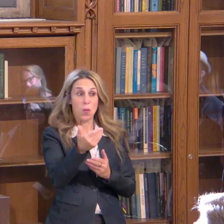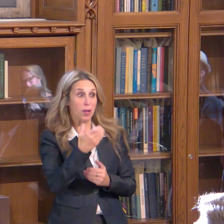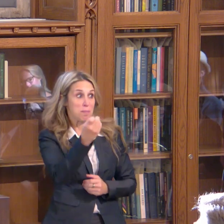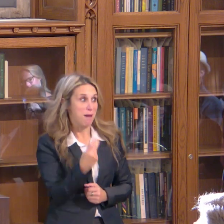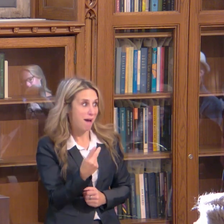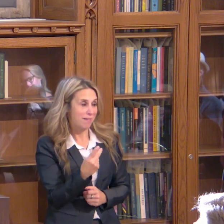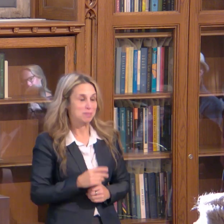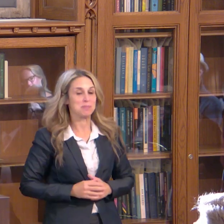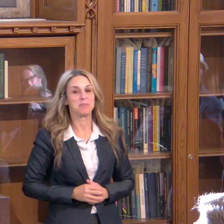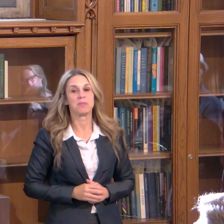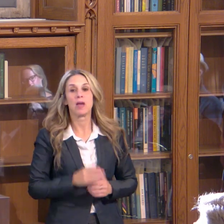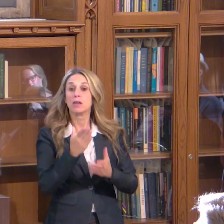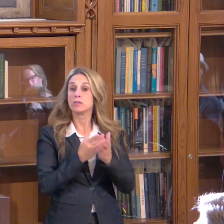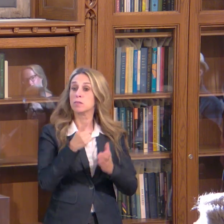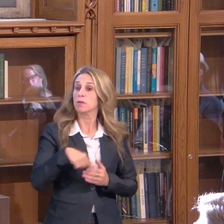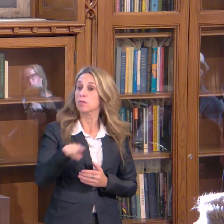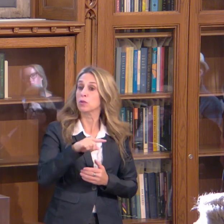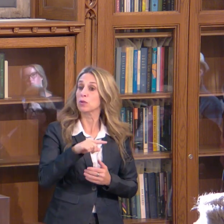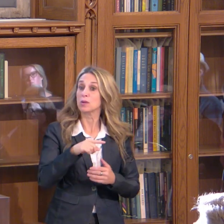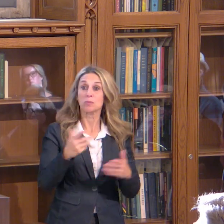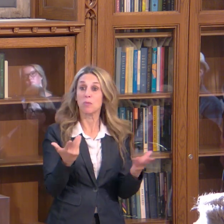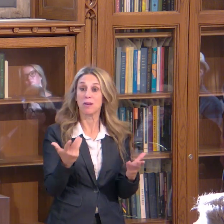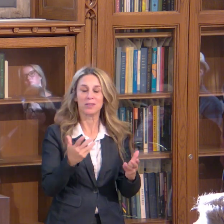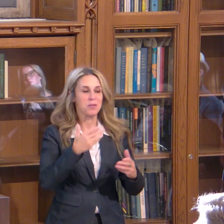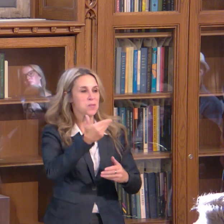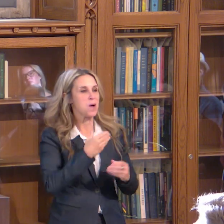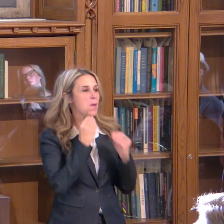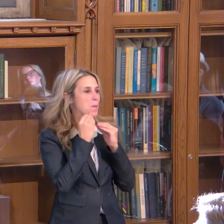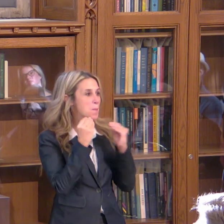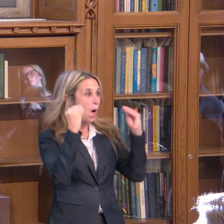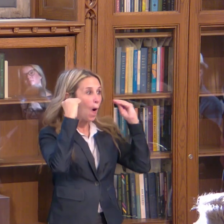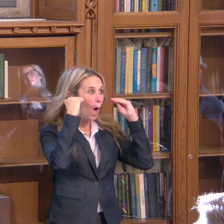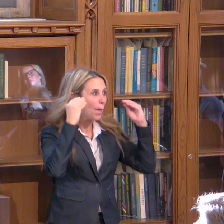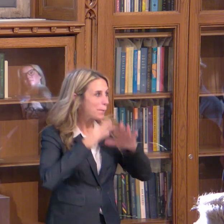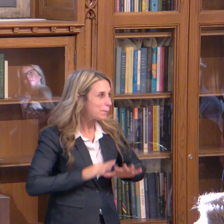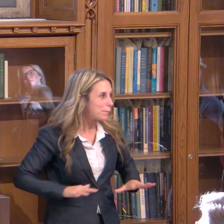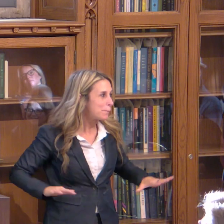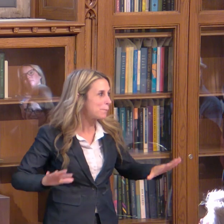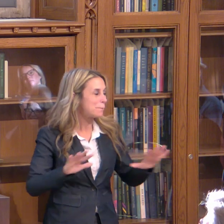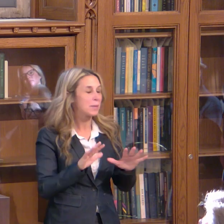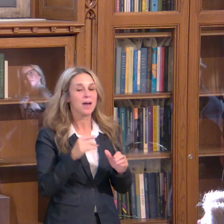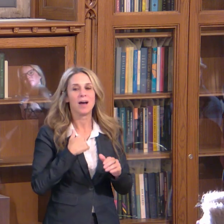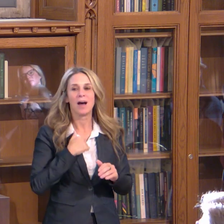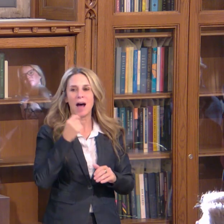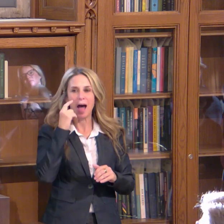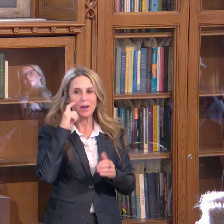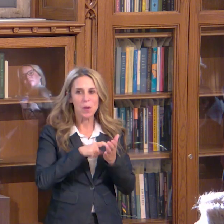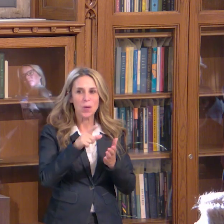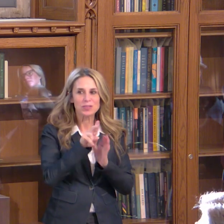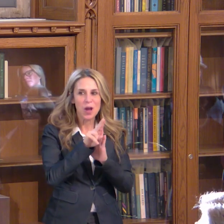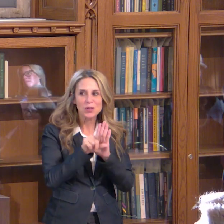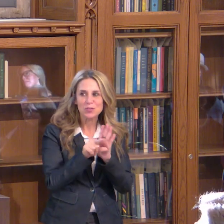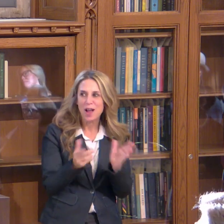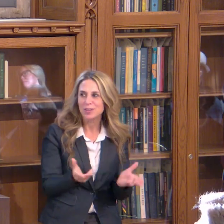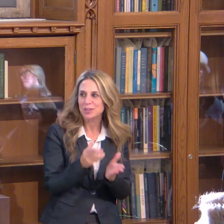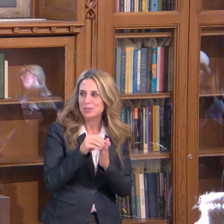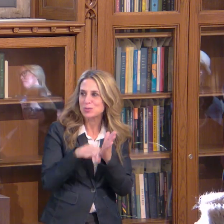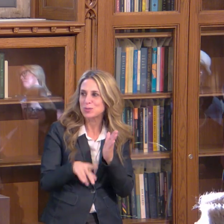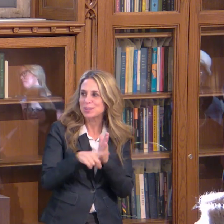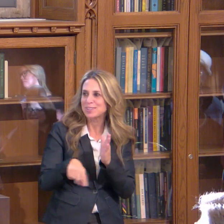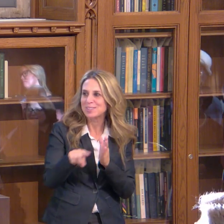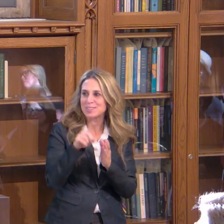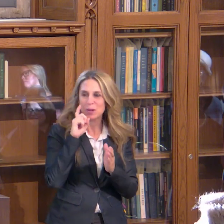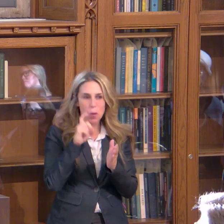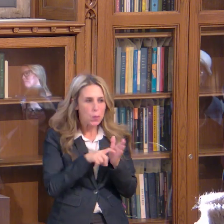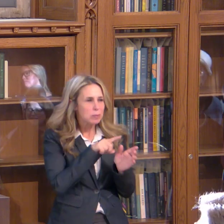back uh to some of you it's welcome home I see a number of our former undergraduates we were chatting this morning about now here and